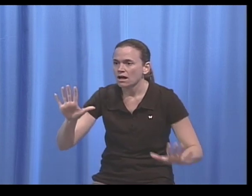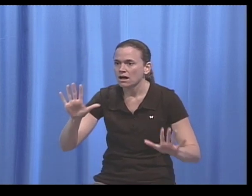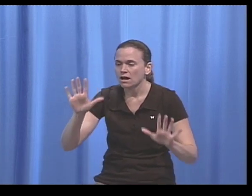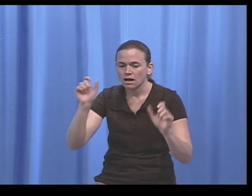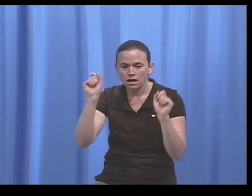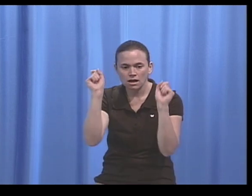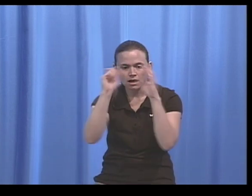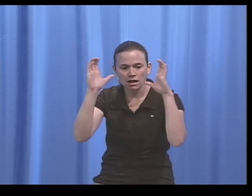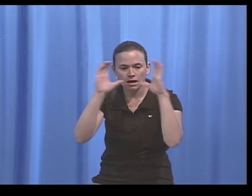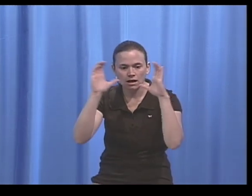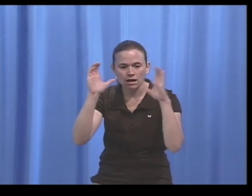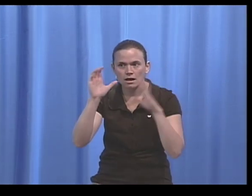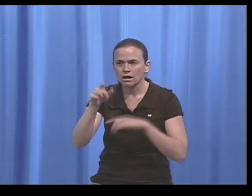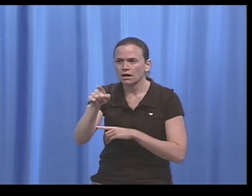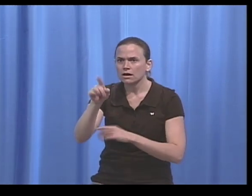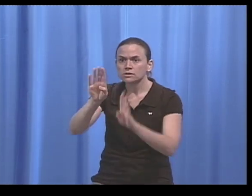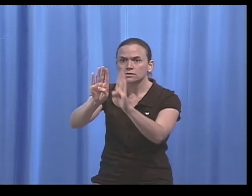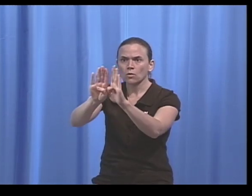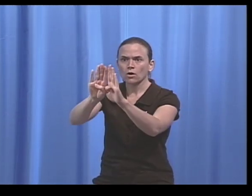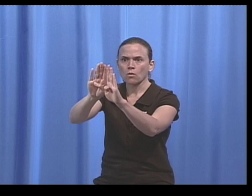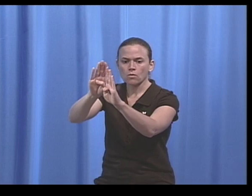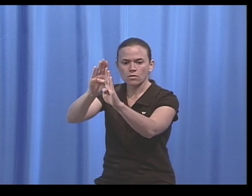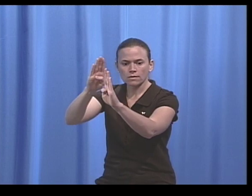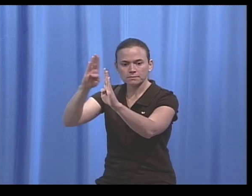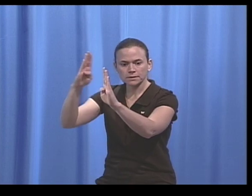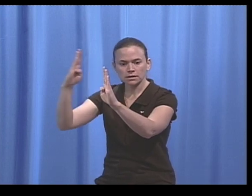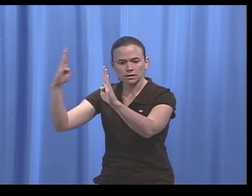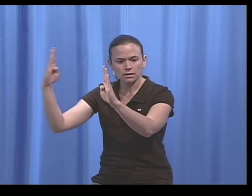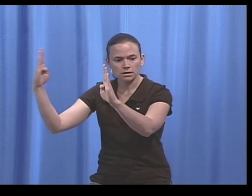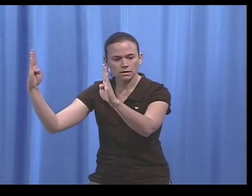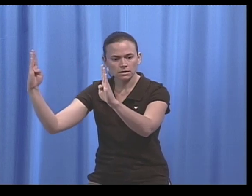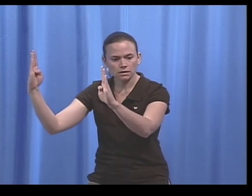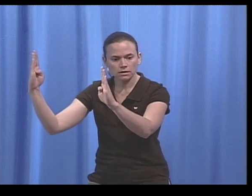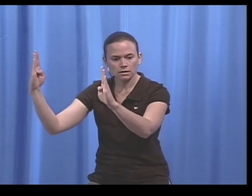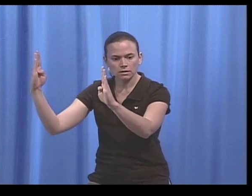To Jack's surprise, the door was open.